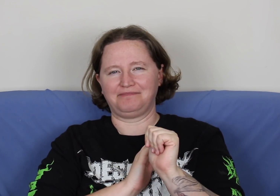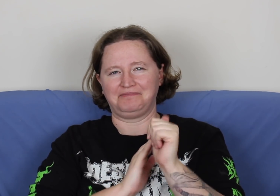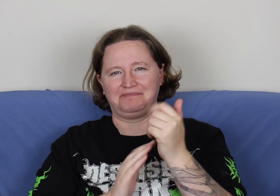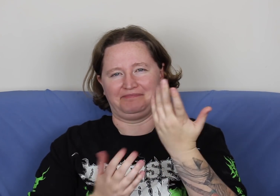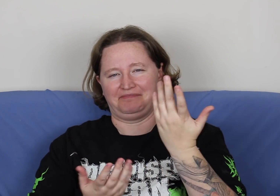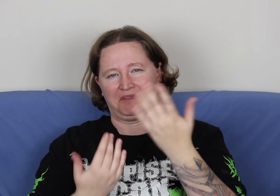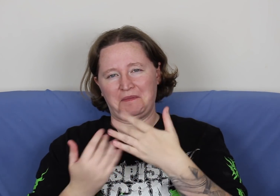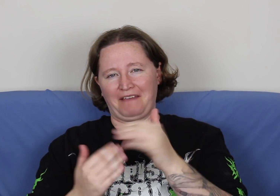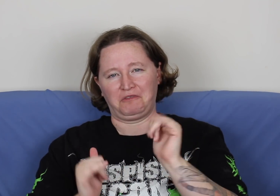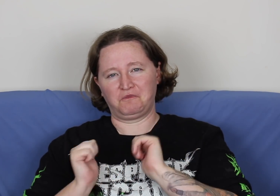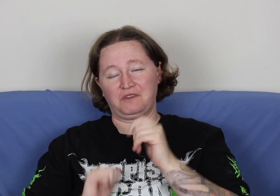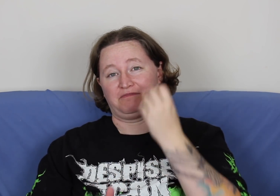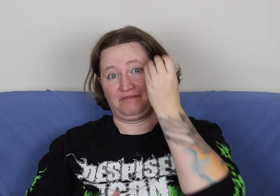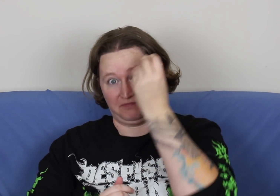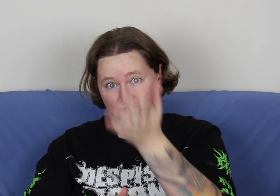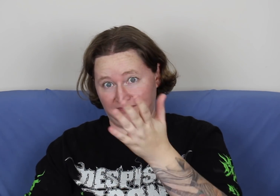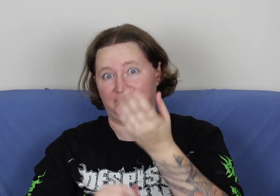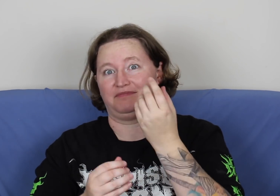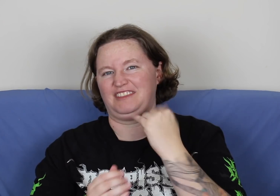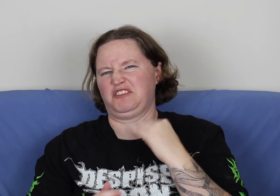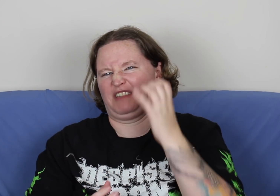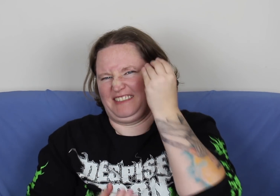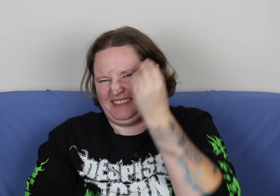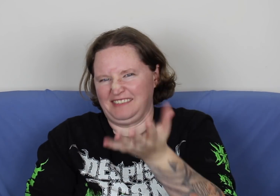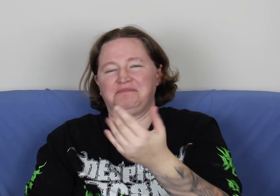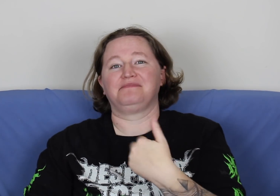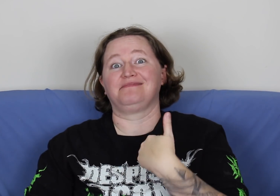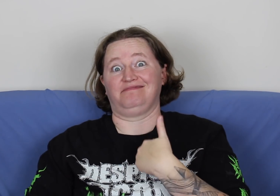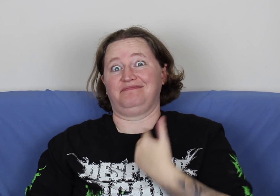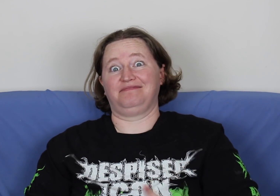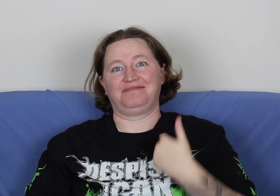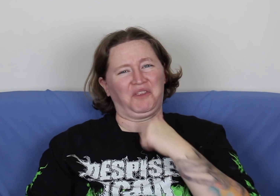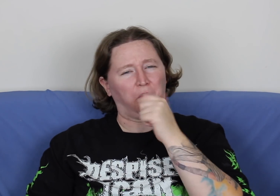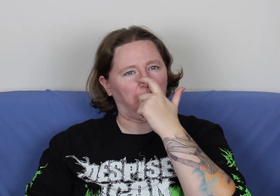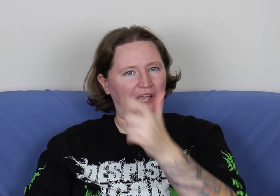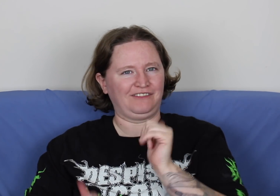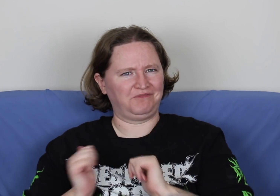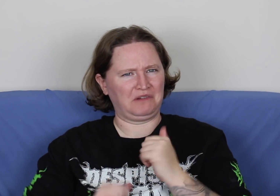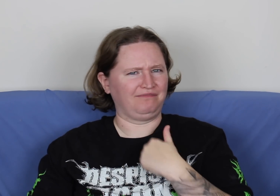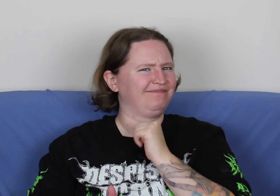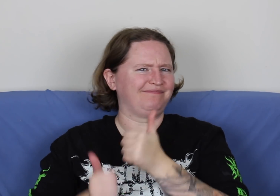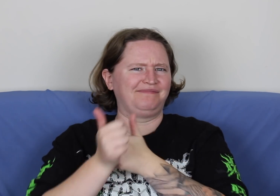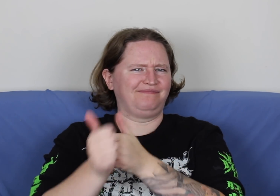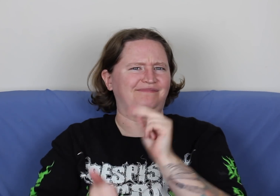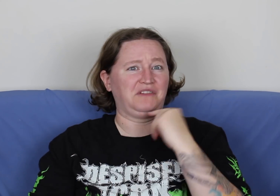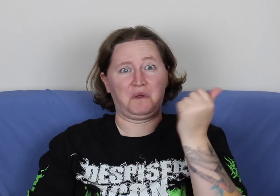Talent, whatever that show is. I'm going to be honest, I do not watch the show. I